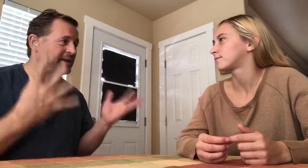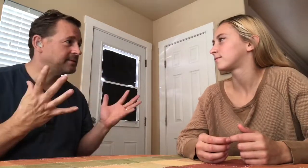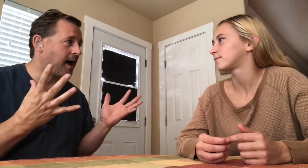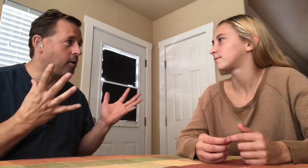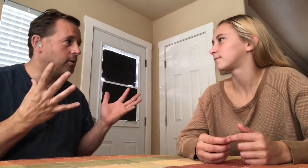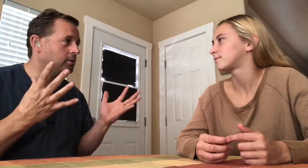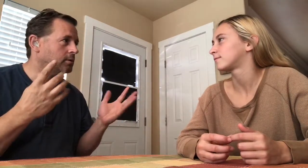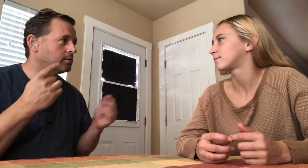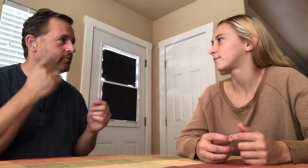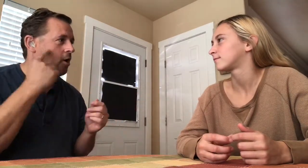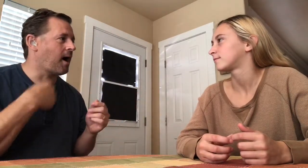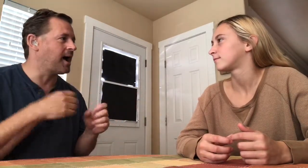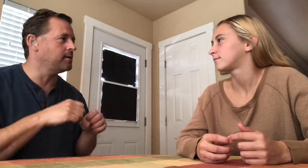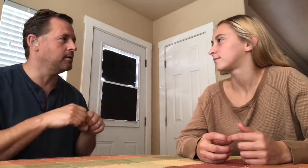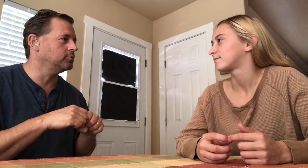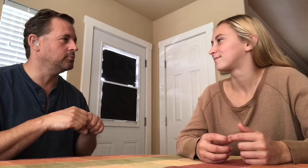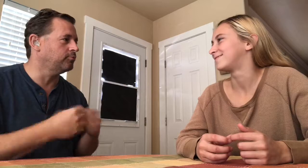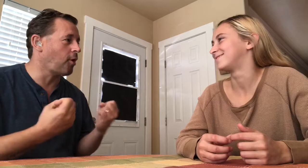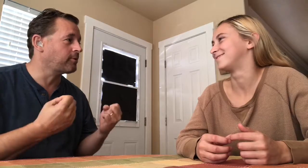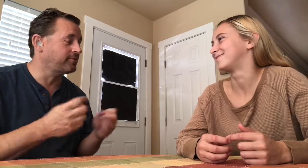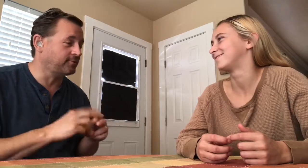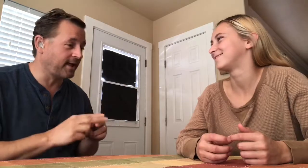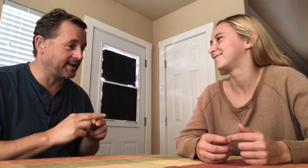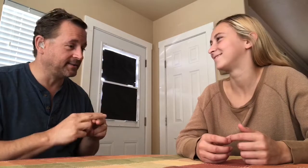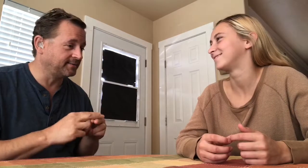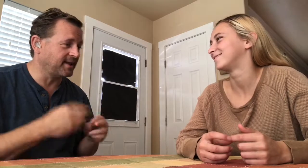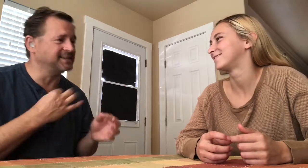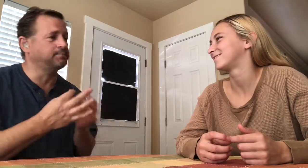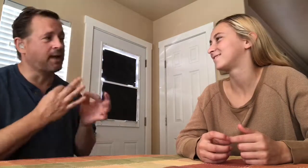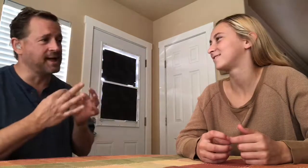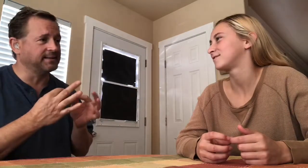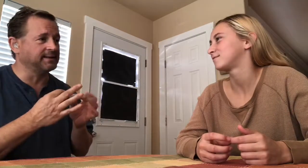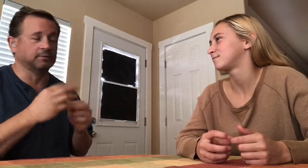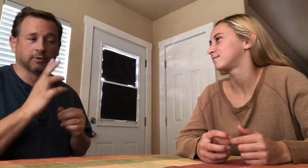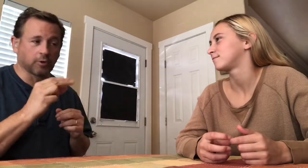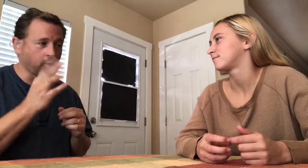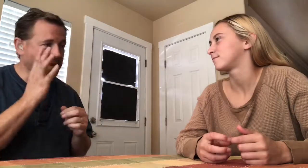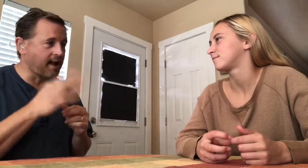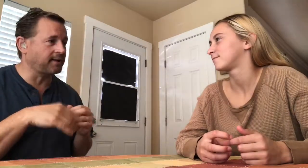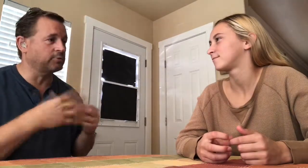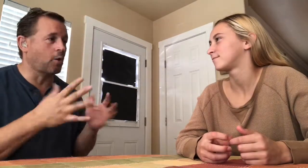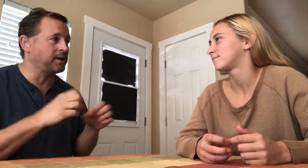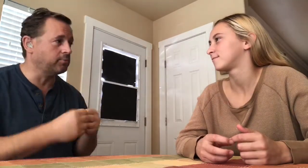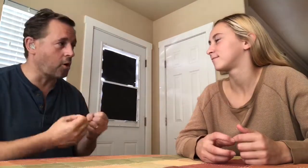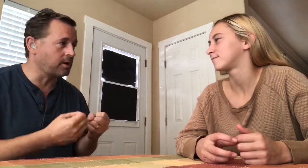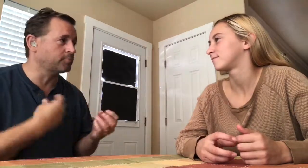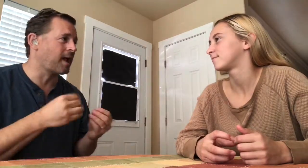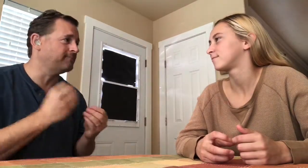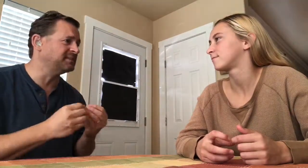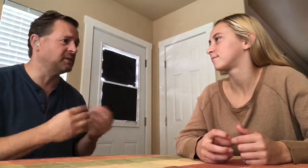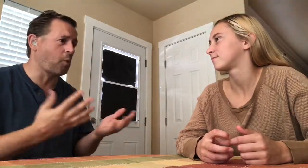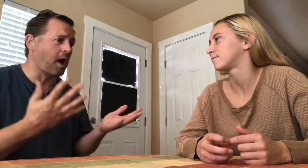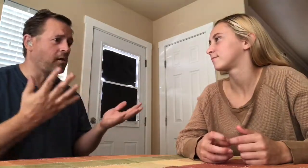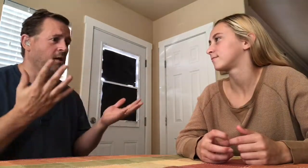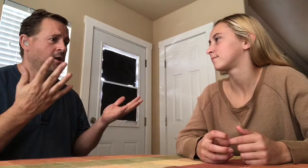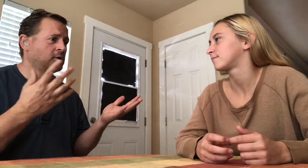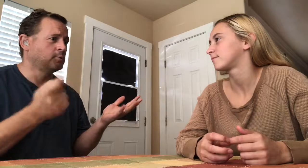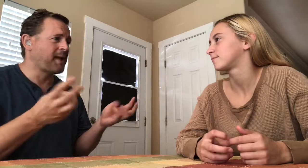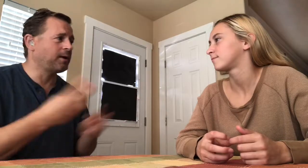freaked out, thought I broke the train. And I explained it, no dad, it was already broken, trying to fix it. Well, you made it